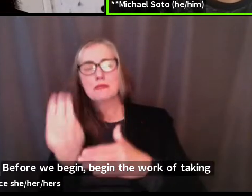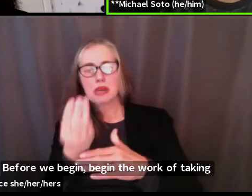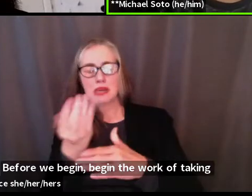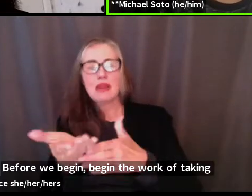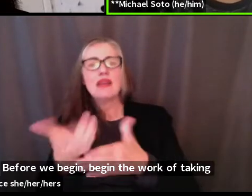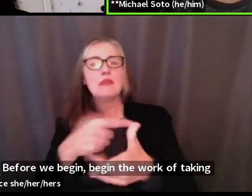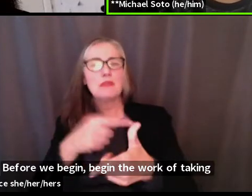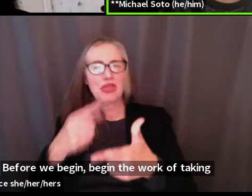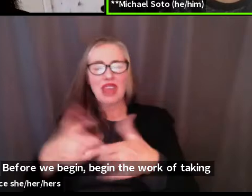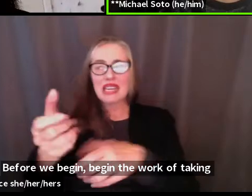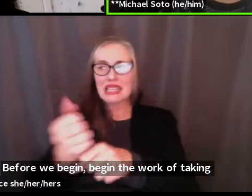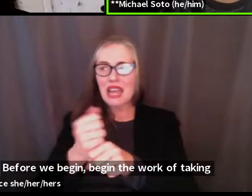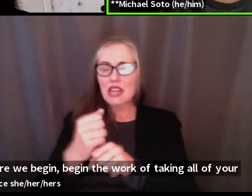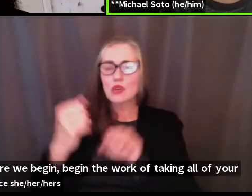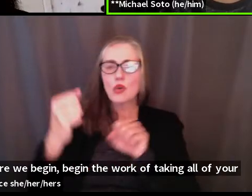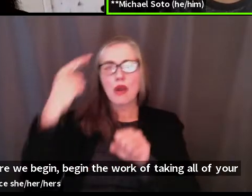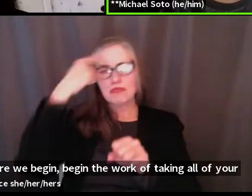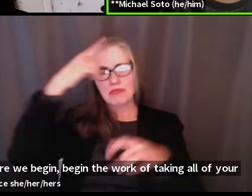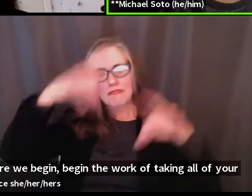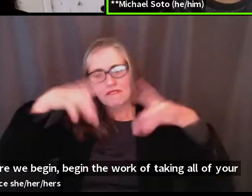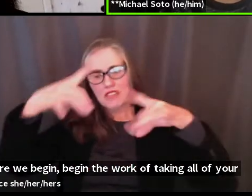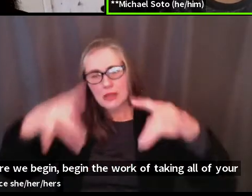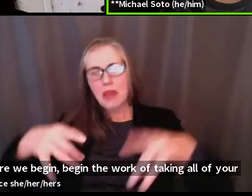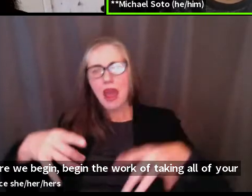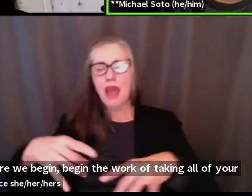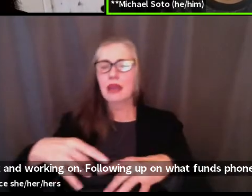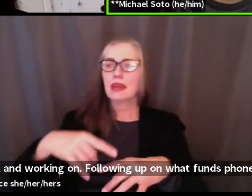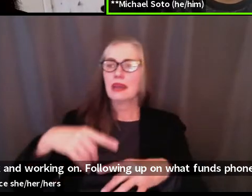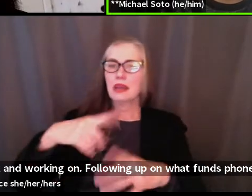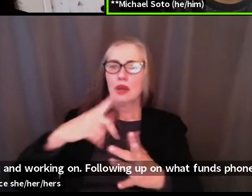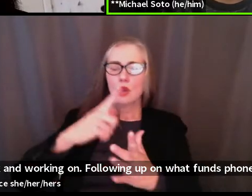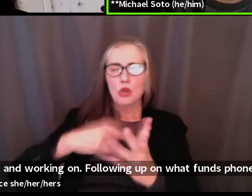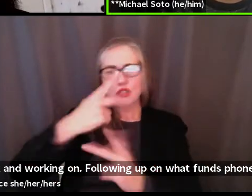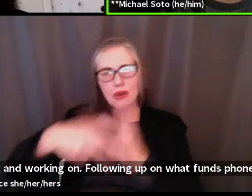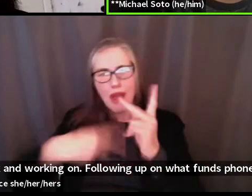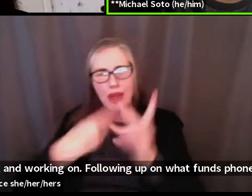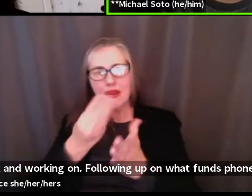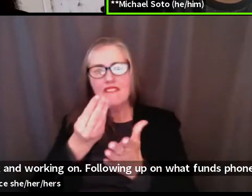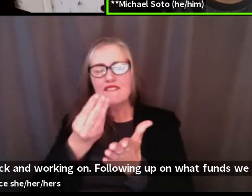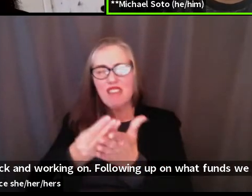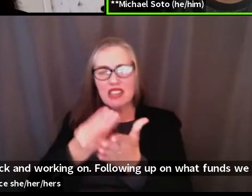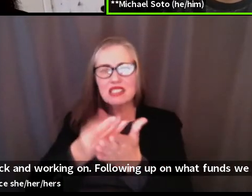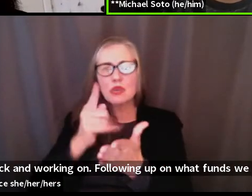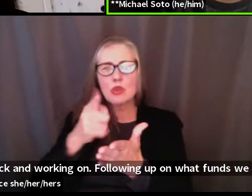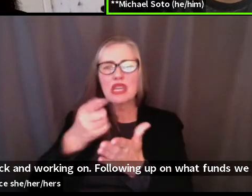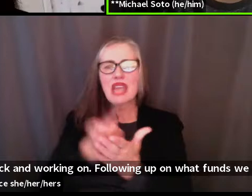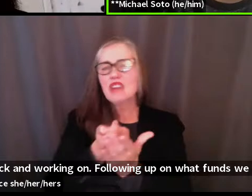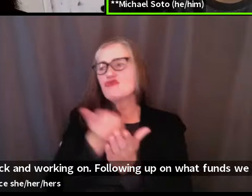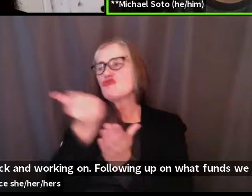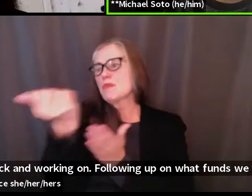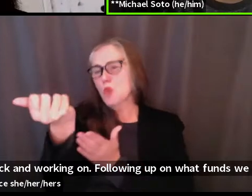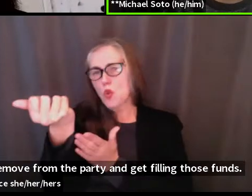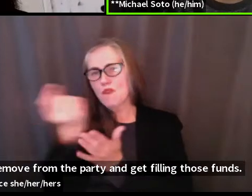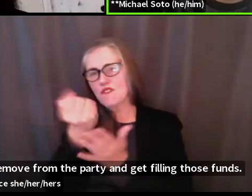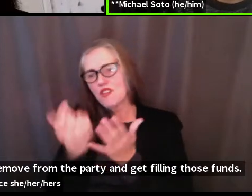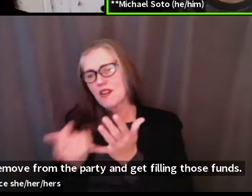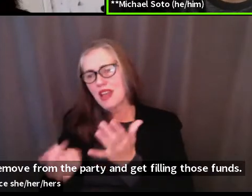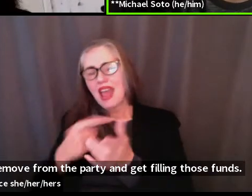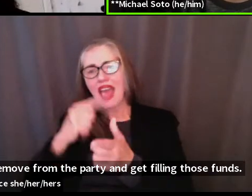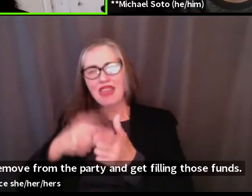and working on following up on what funds we can remove from the party and gap filling those funds. And I'll pass it back to you,